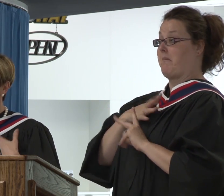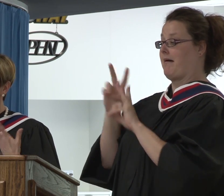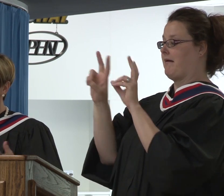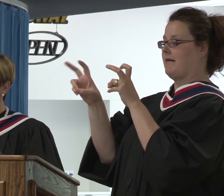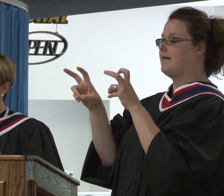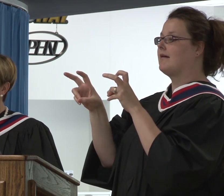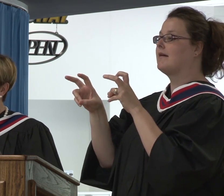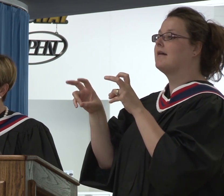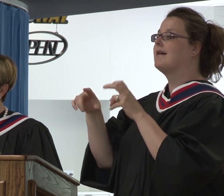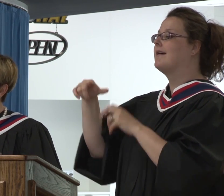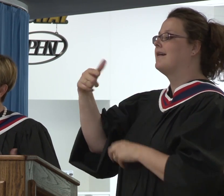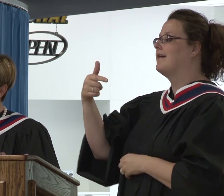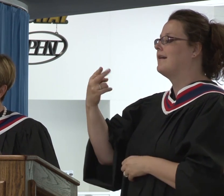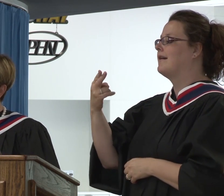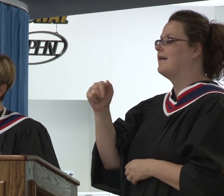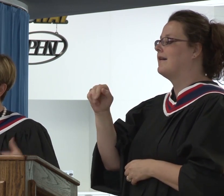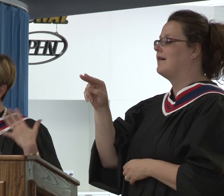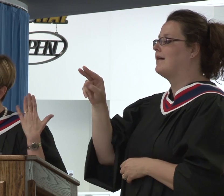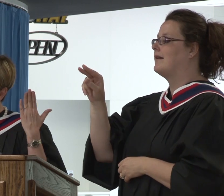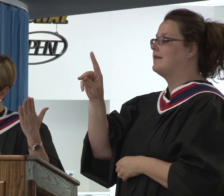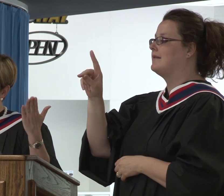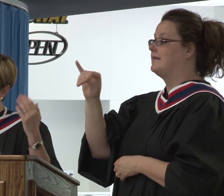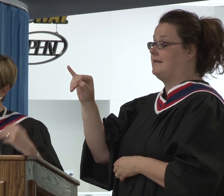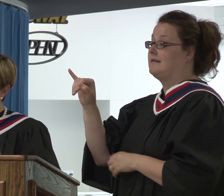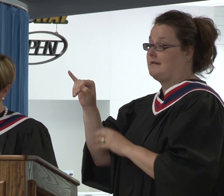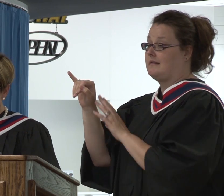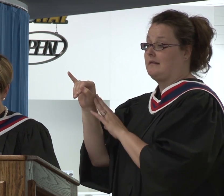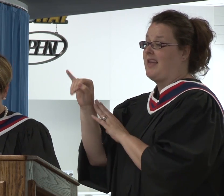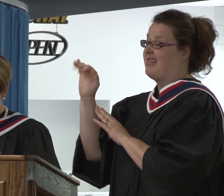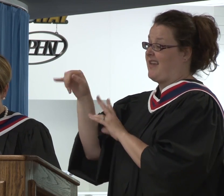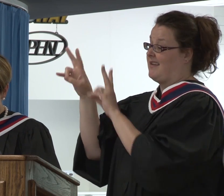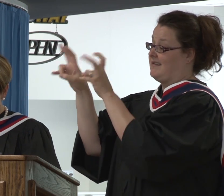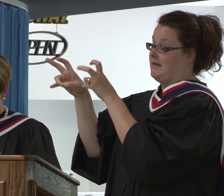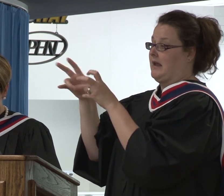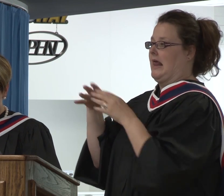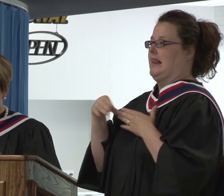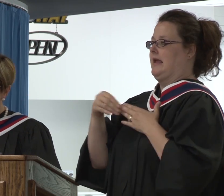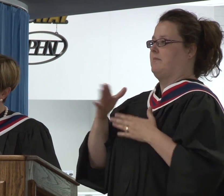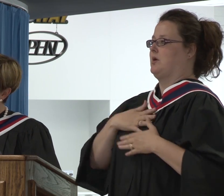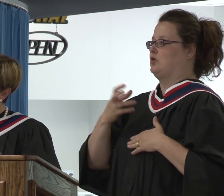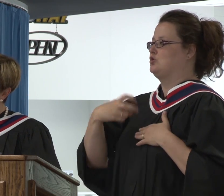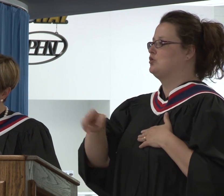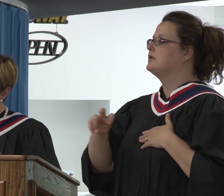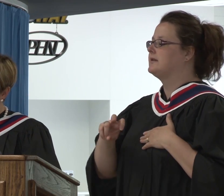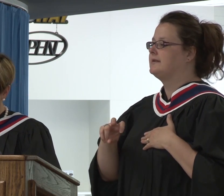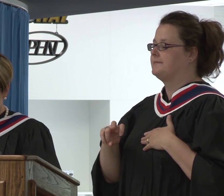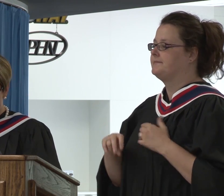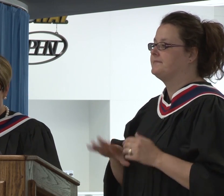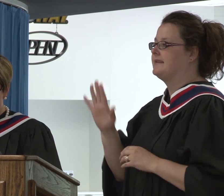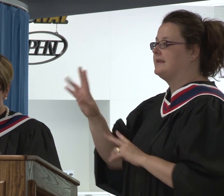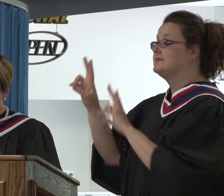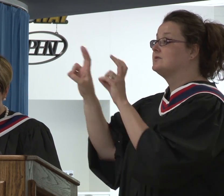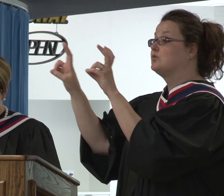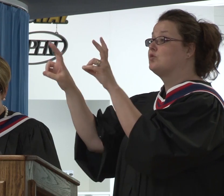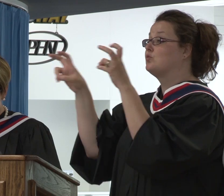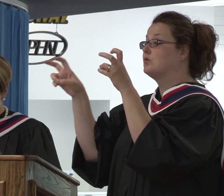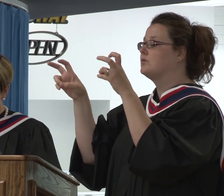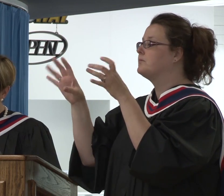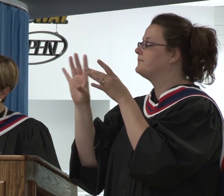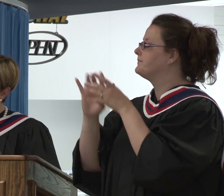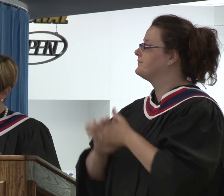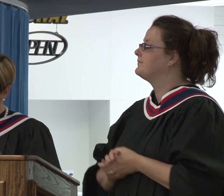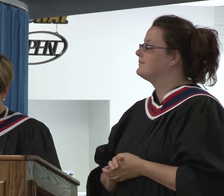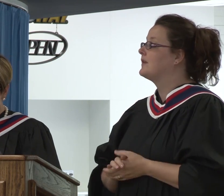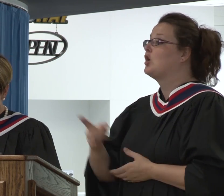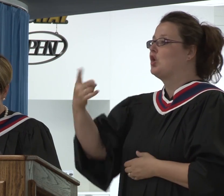mantra, but it's the mantra that has guided my own journey. And it's from Gandhi, who said one day,